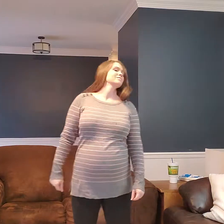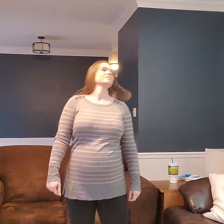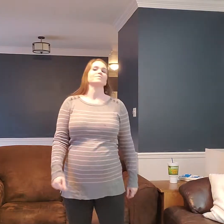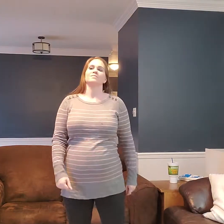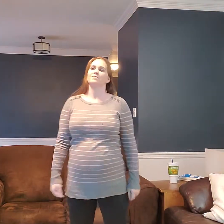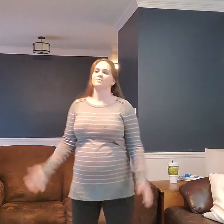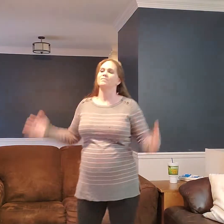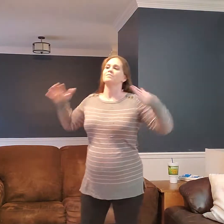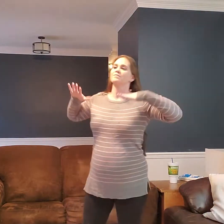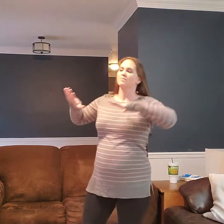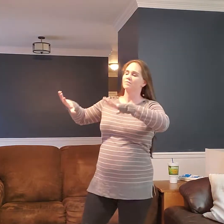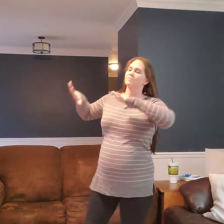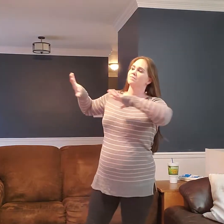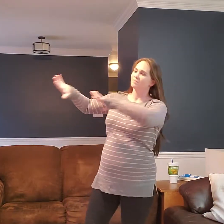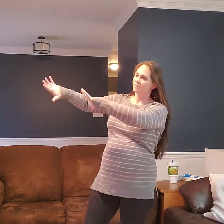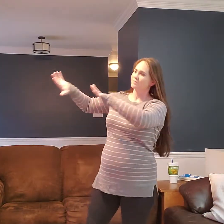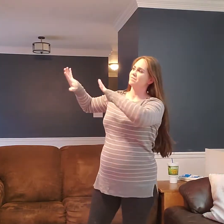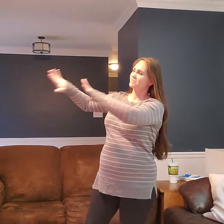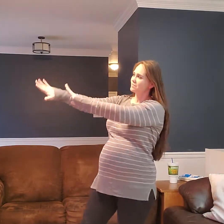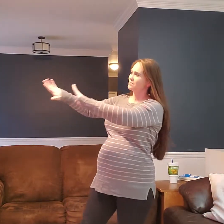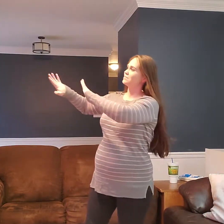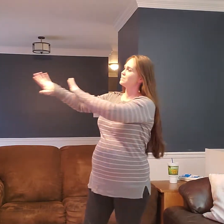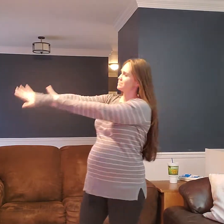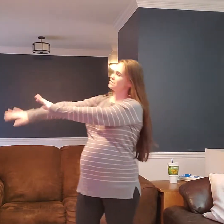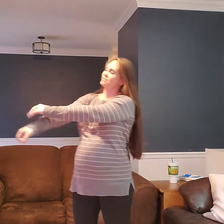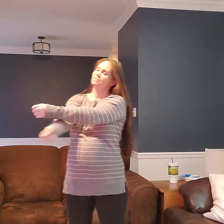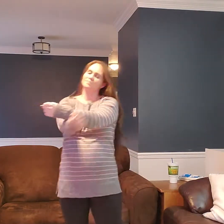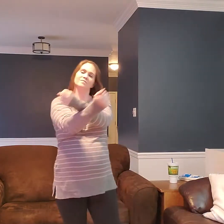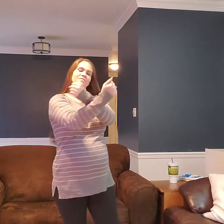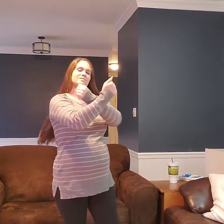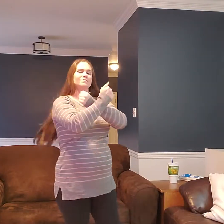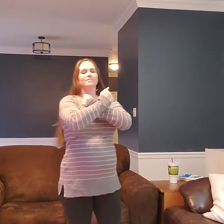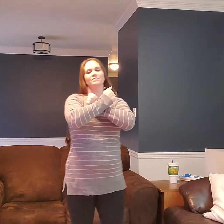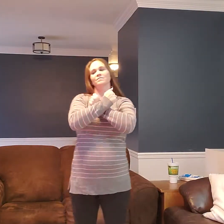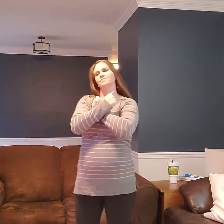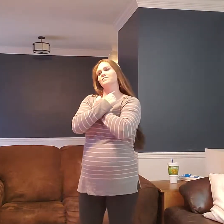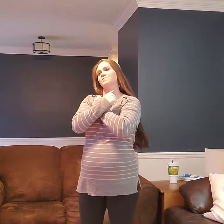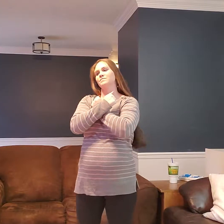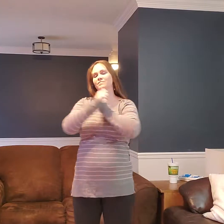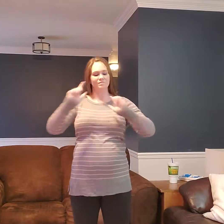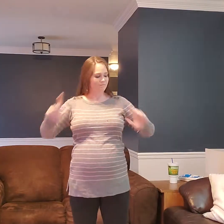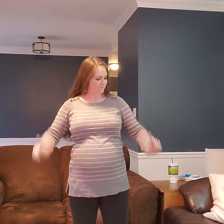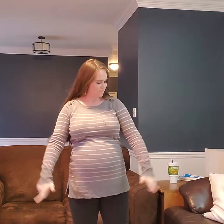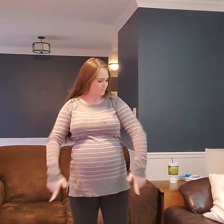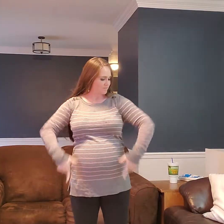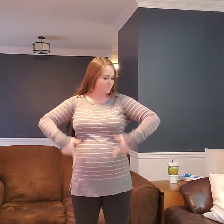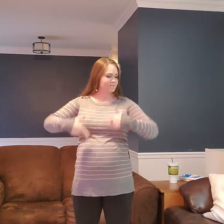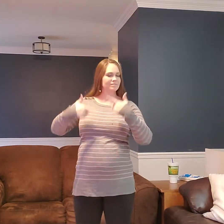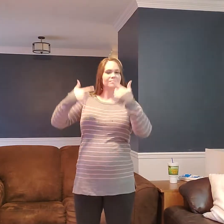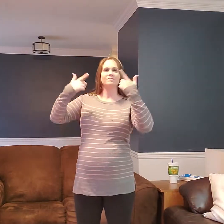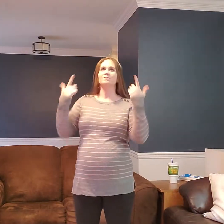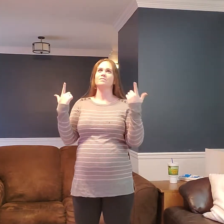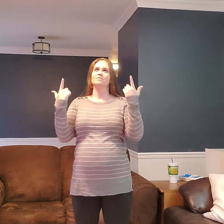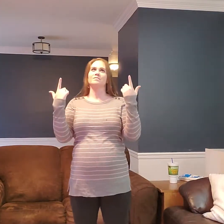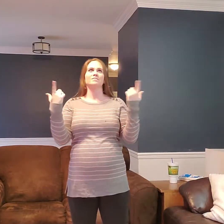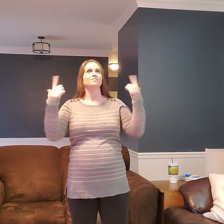So can see that you've got minutes I can see that